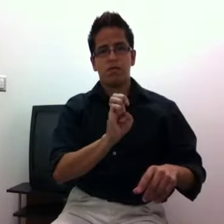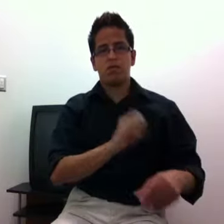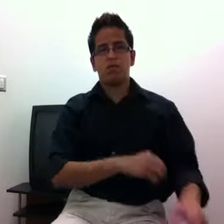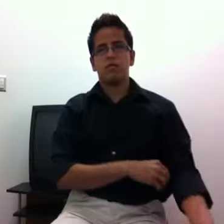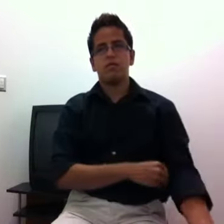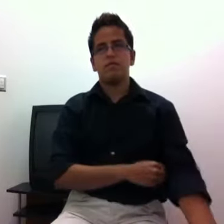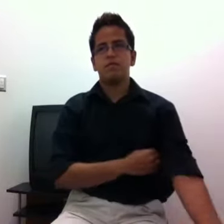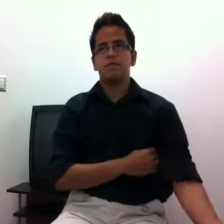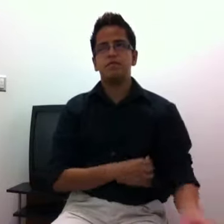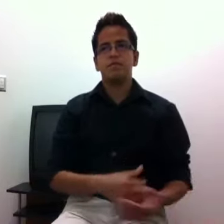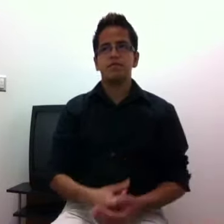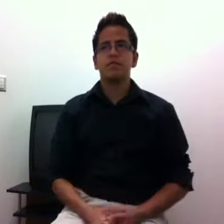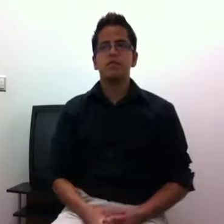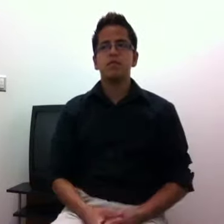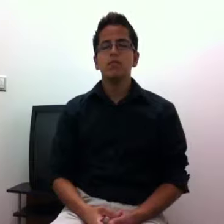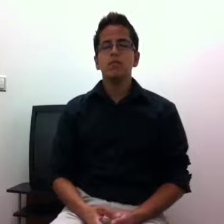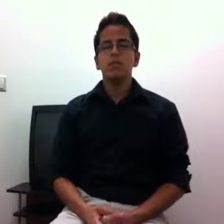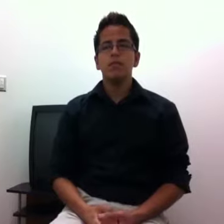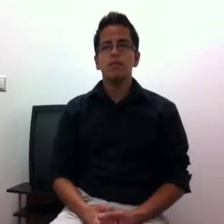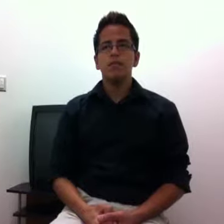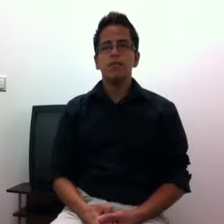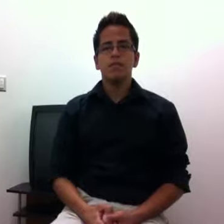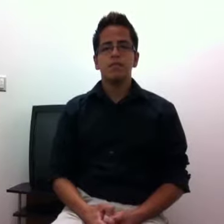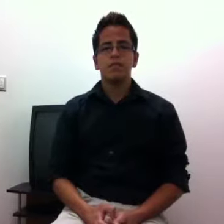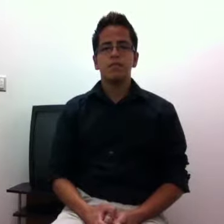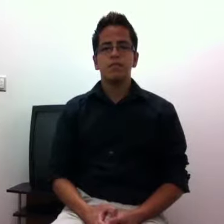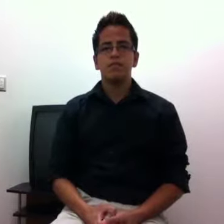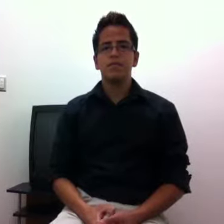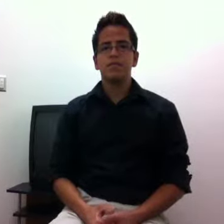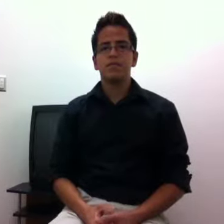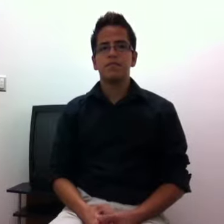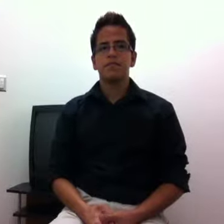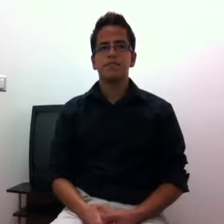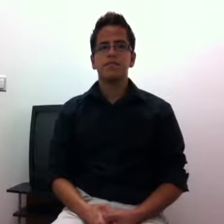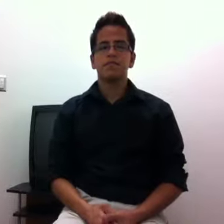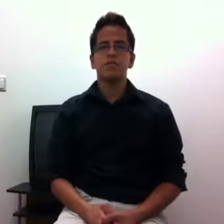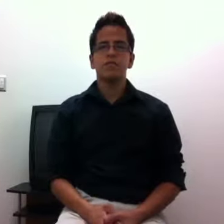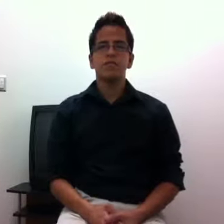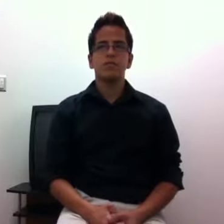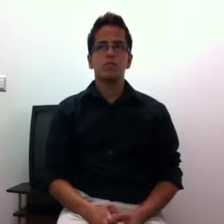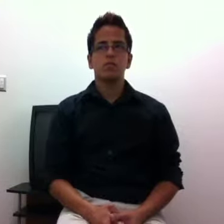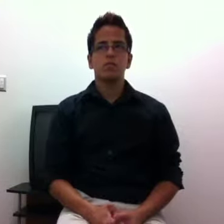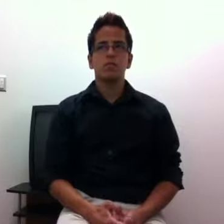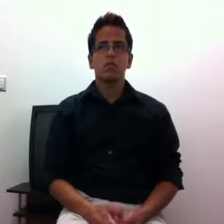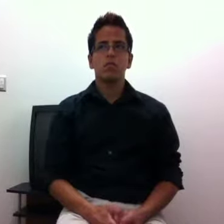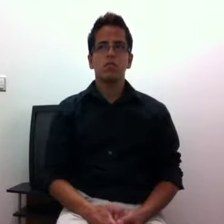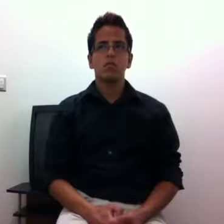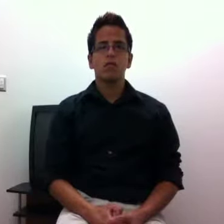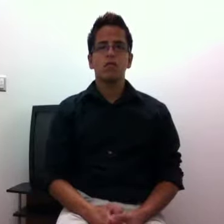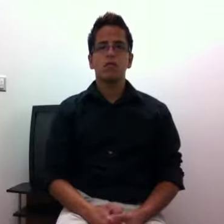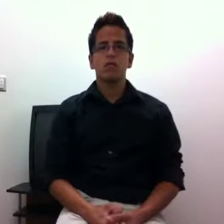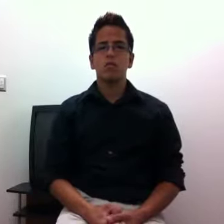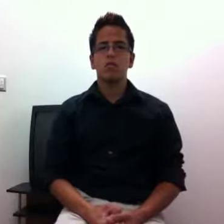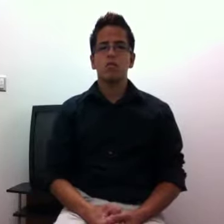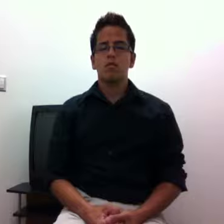Also, there was an old stone sink there. We had no running water. They had to go into the garden and draw water from the well.